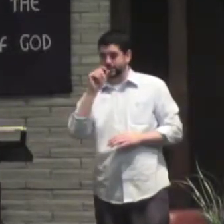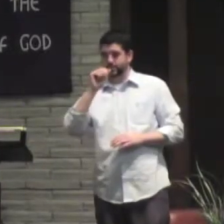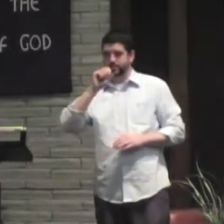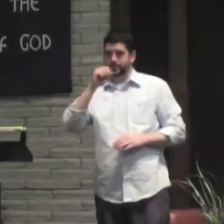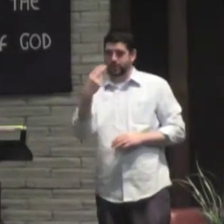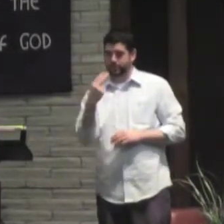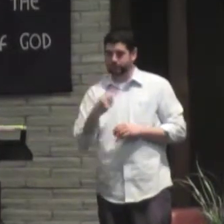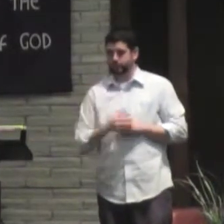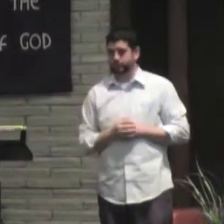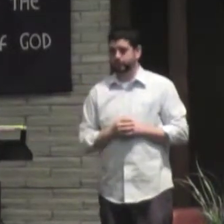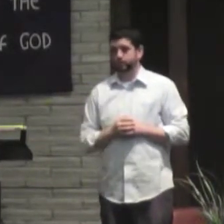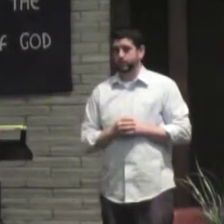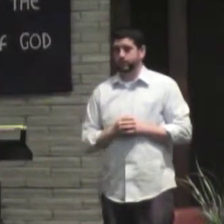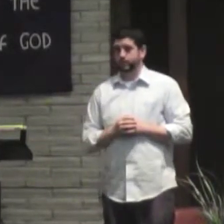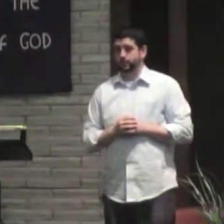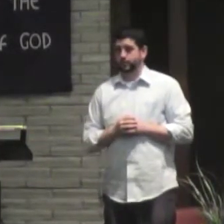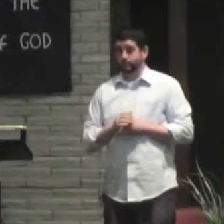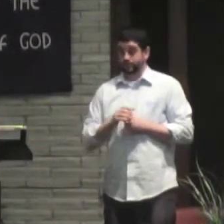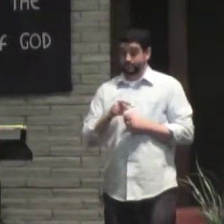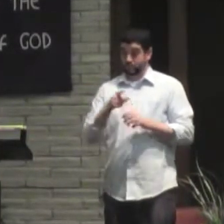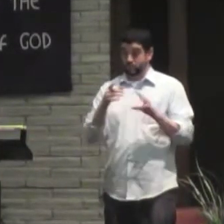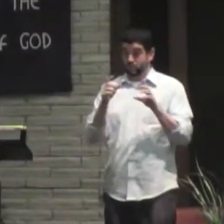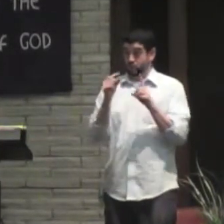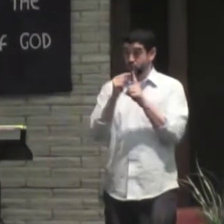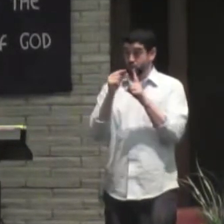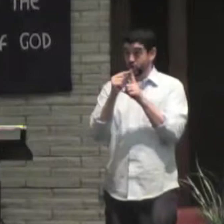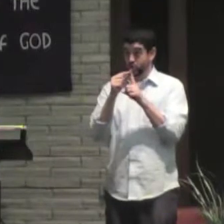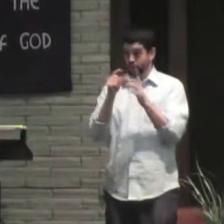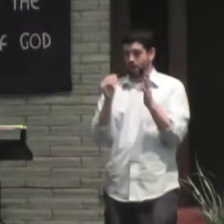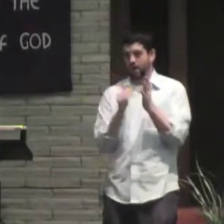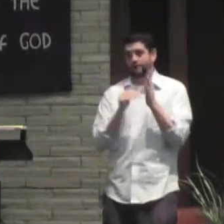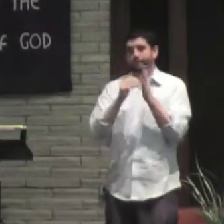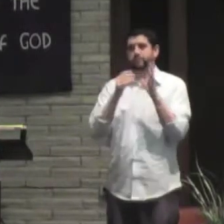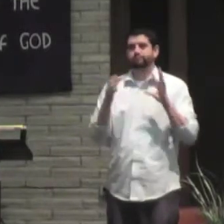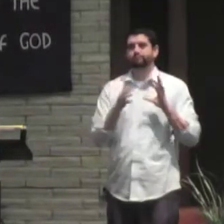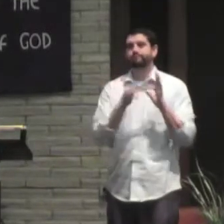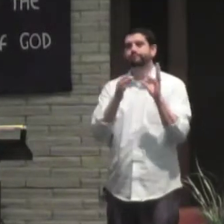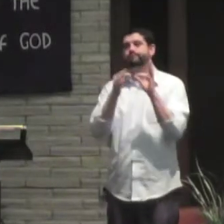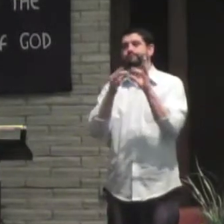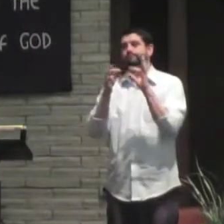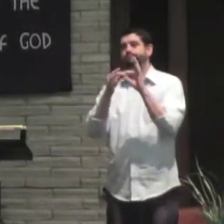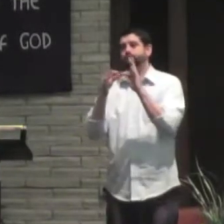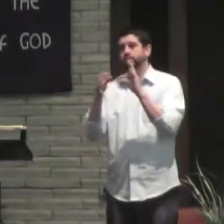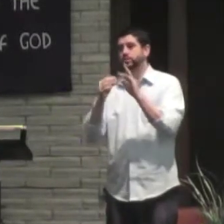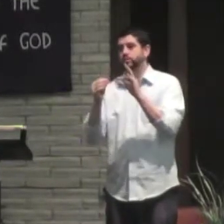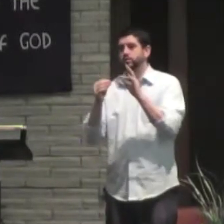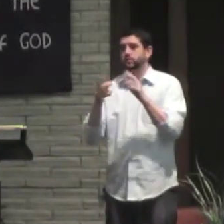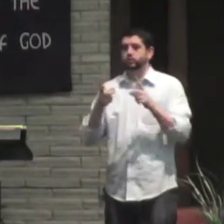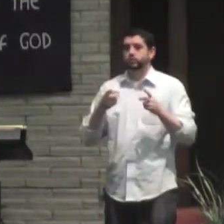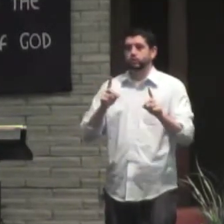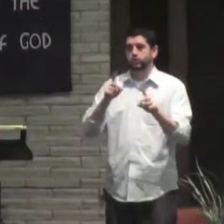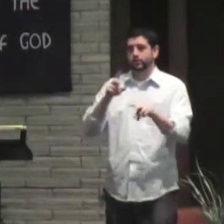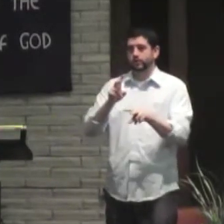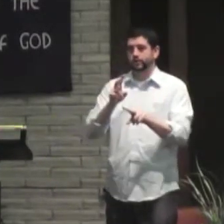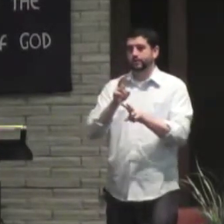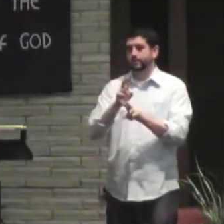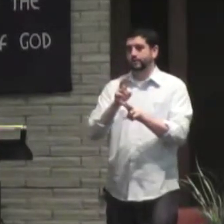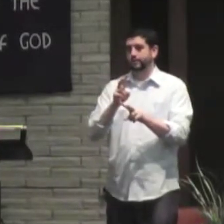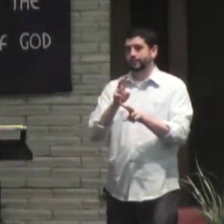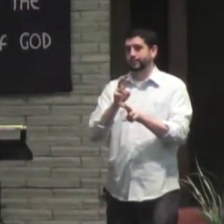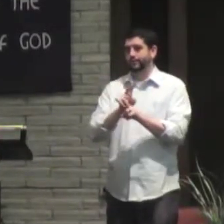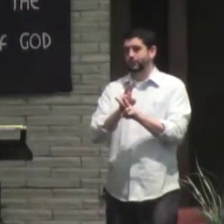return. These words are often said at funerals during the committal